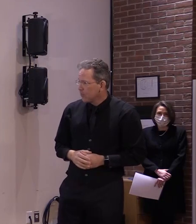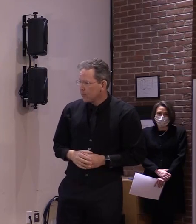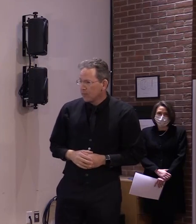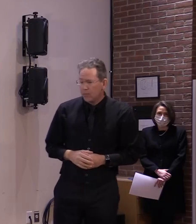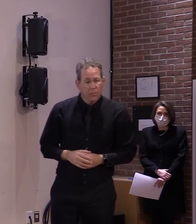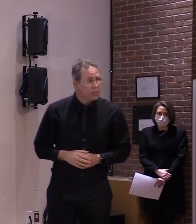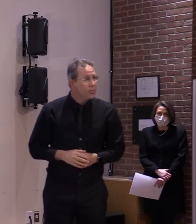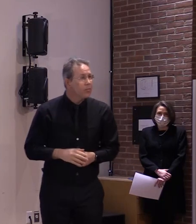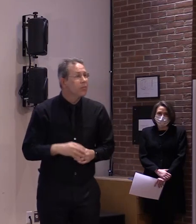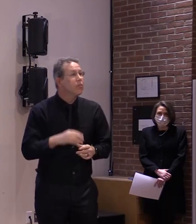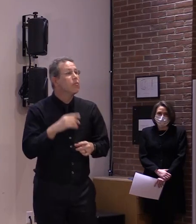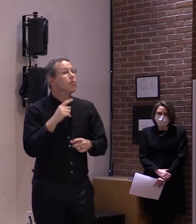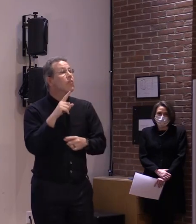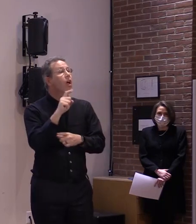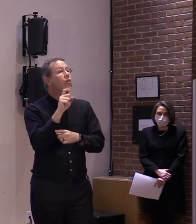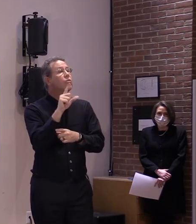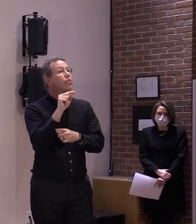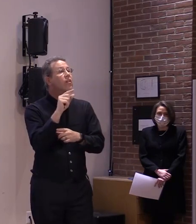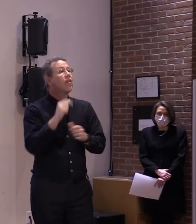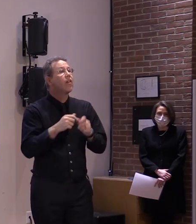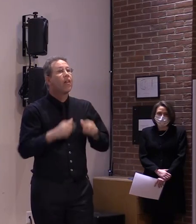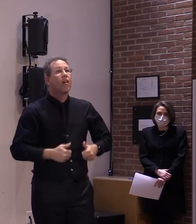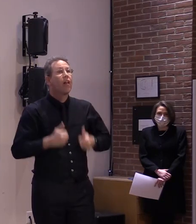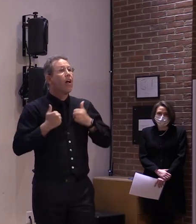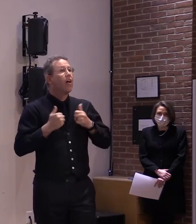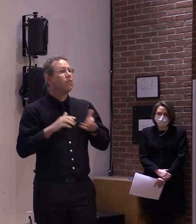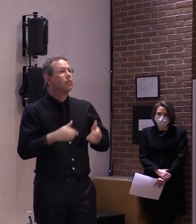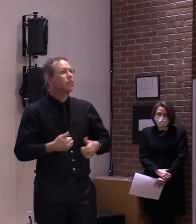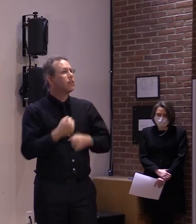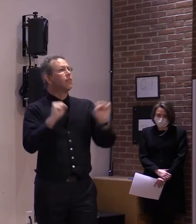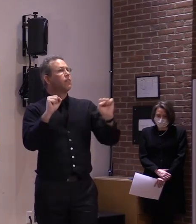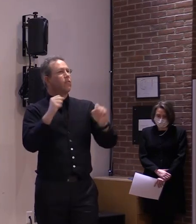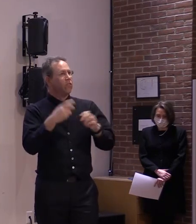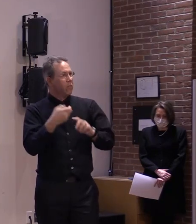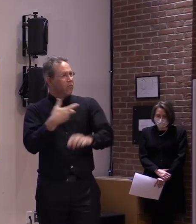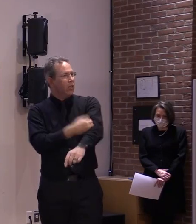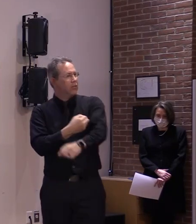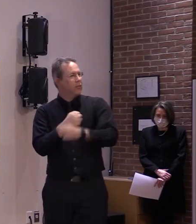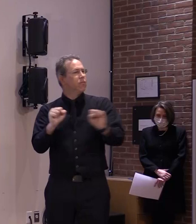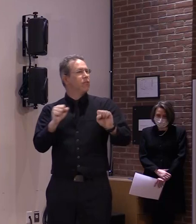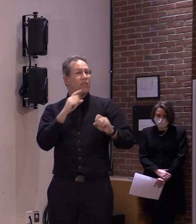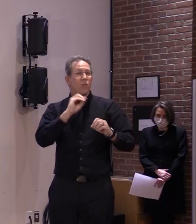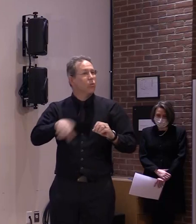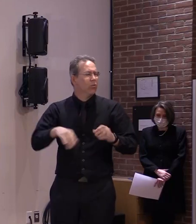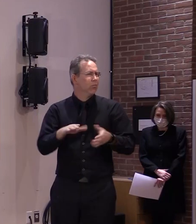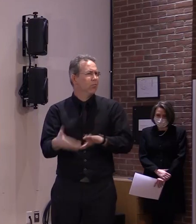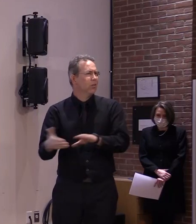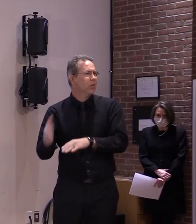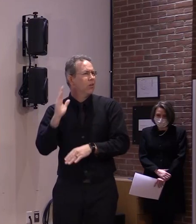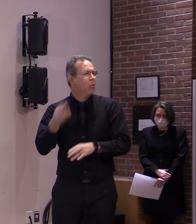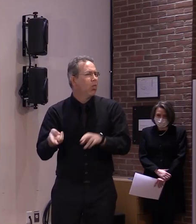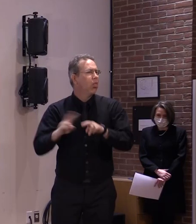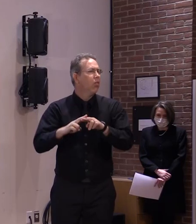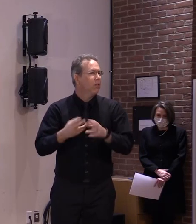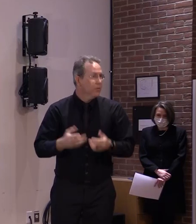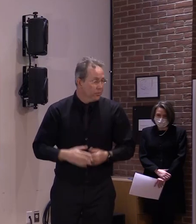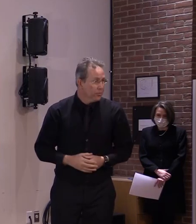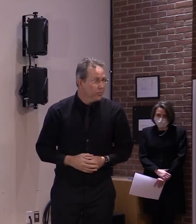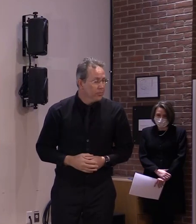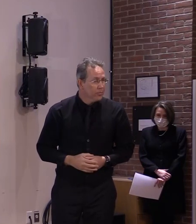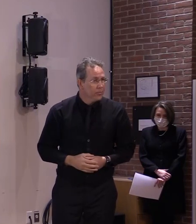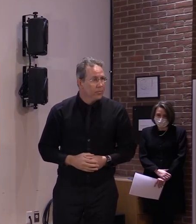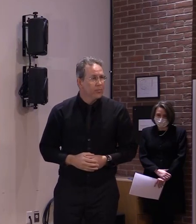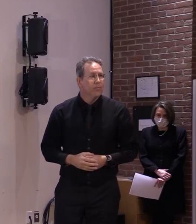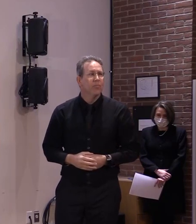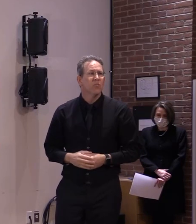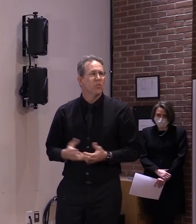been saved by the vaccine to date here in Vermont, totaling about half of all the COVID-19 fatalities we've experienced to